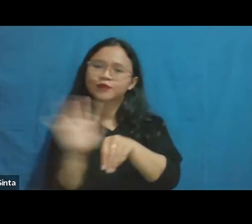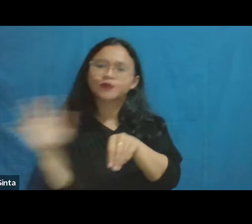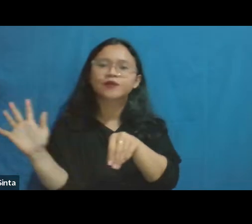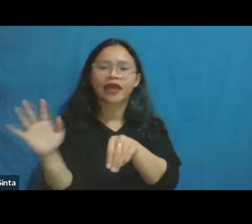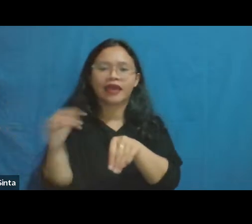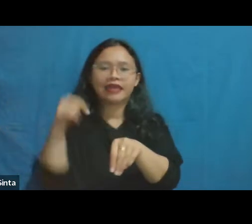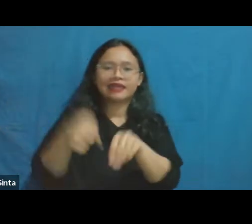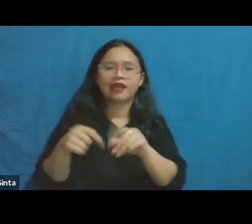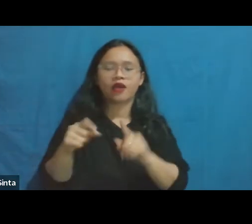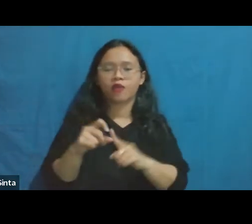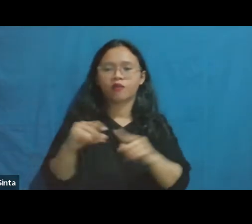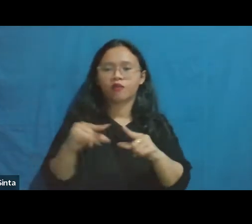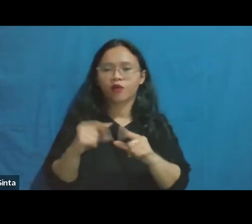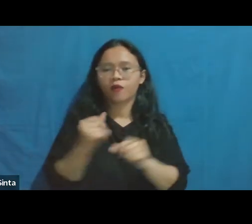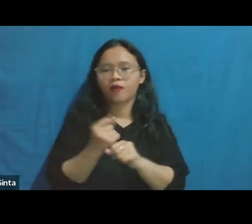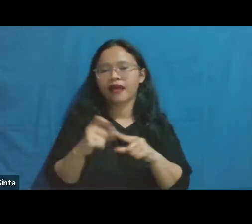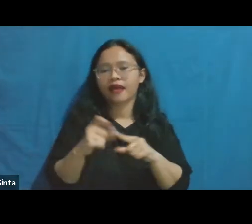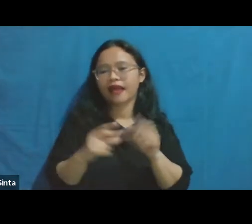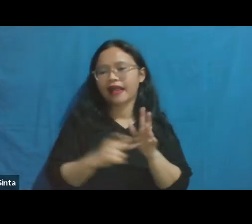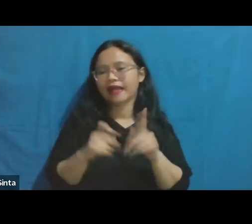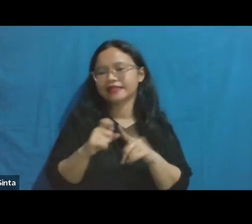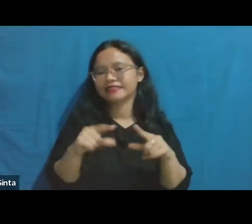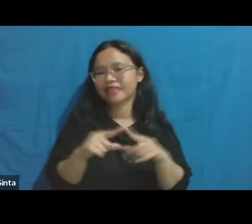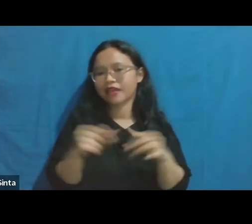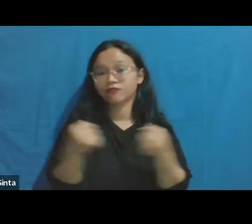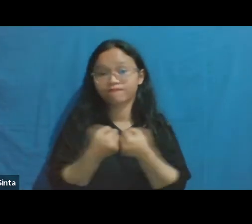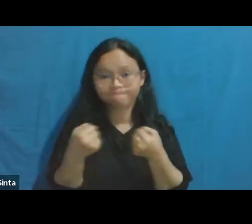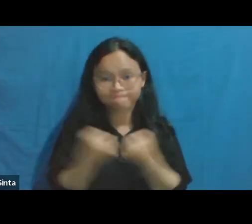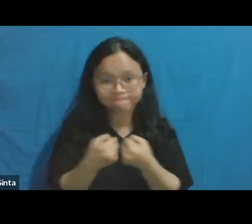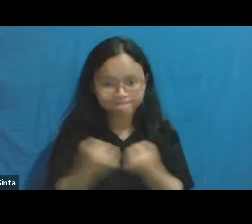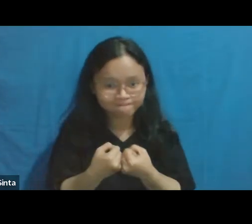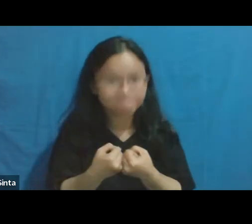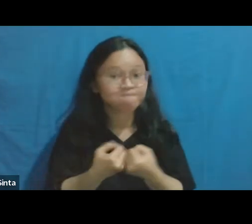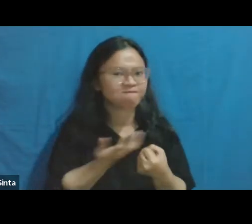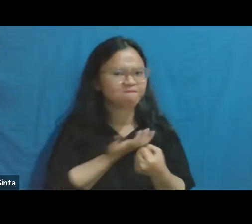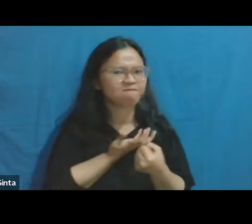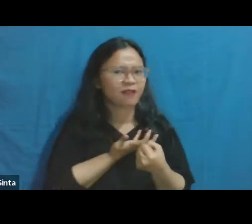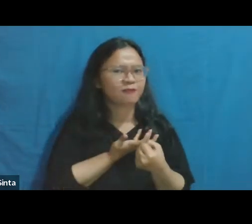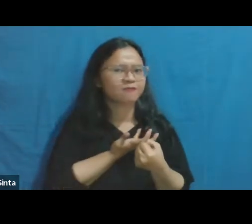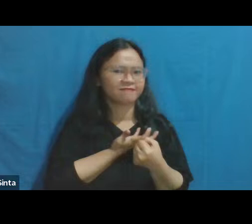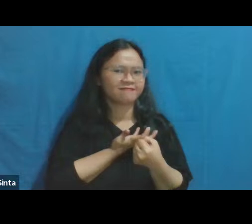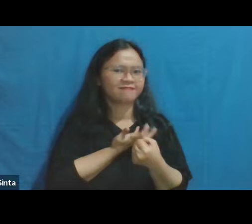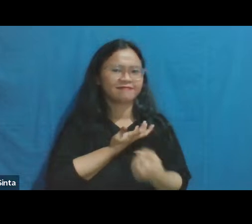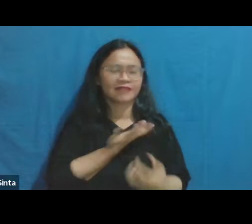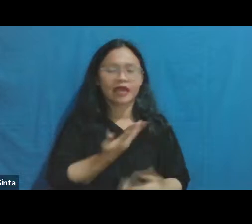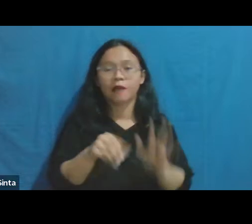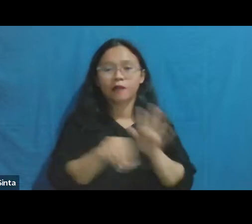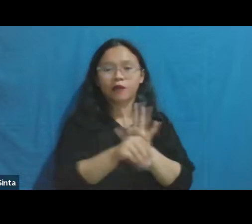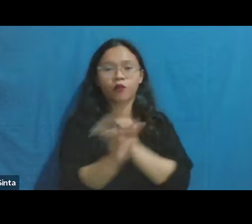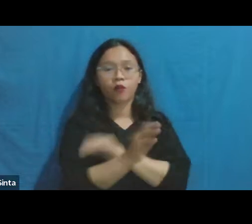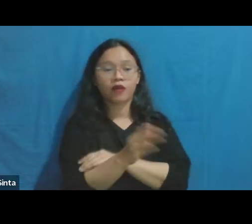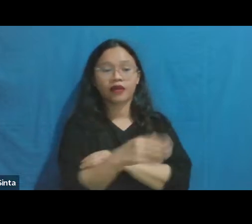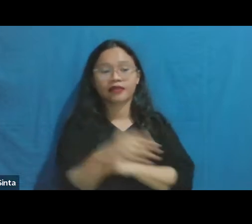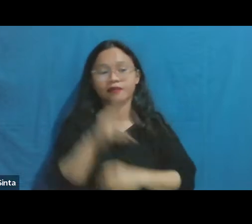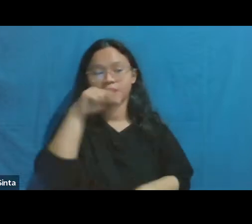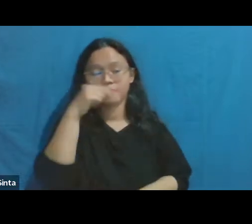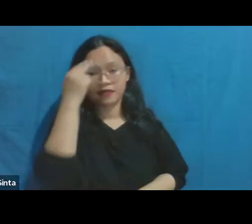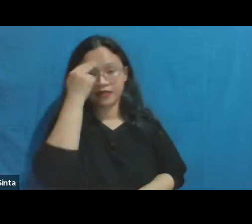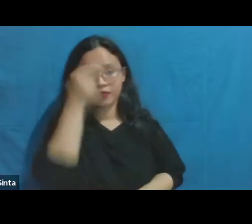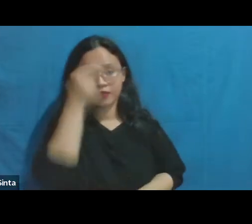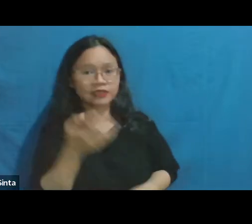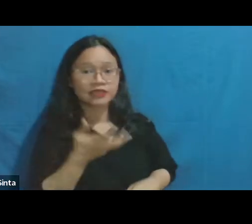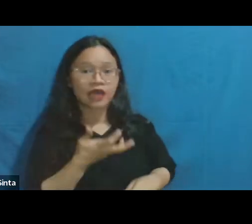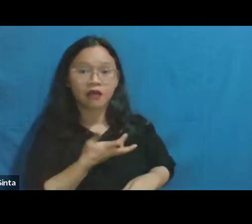not against the indigenous West Papuans, but to convince